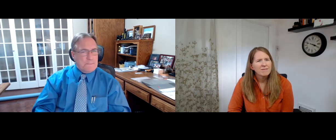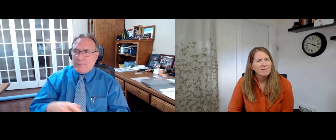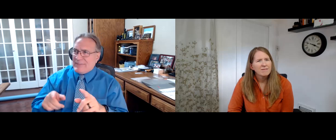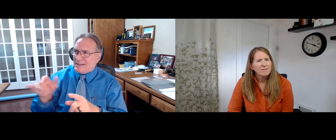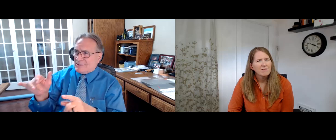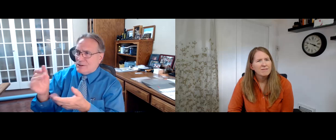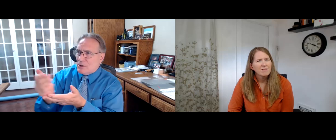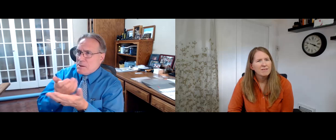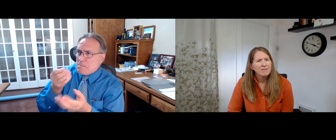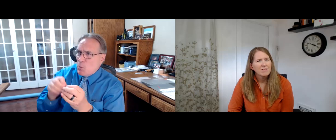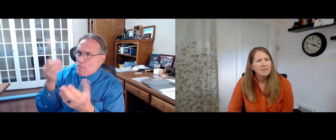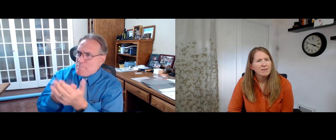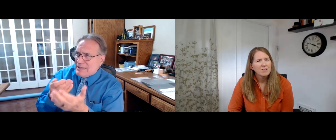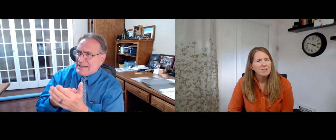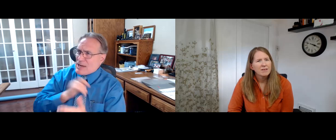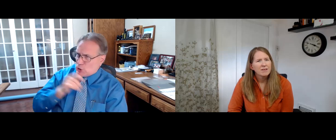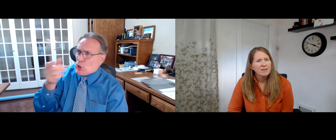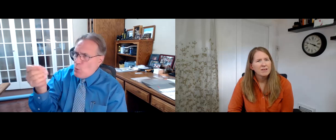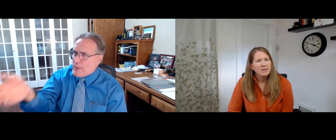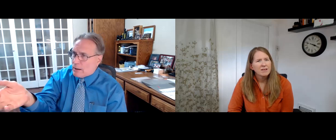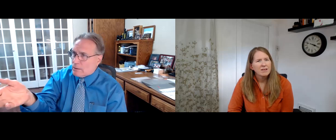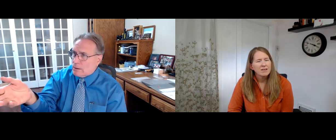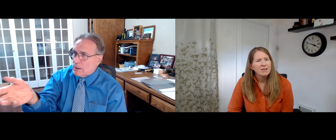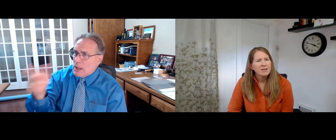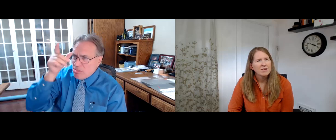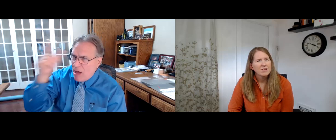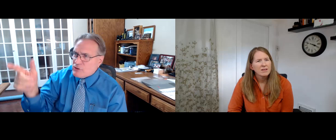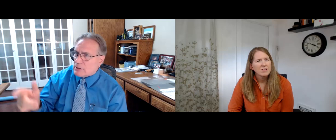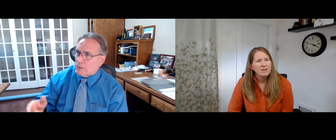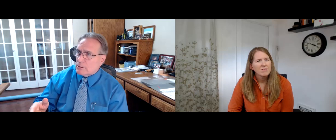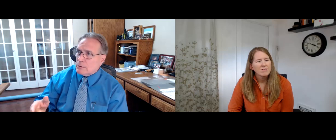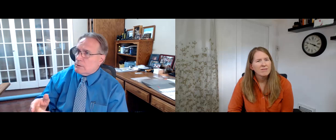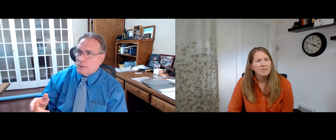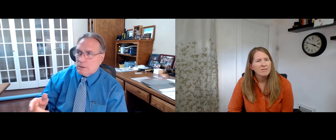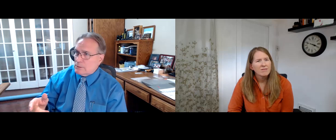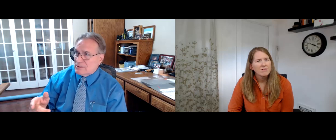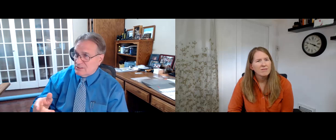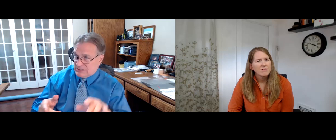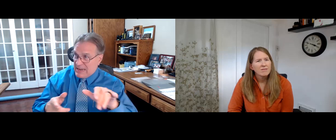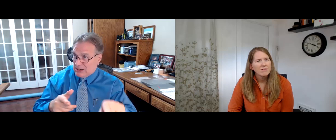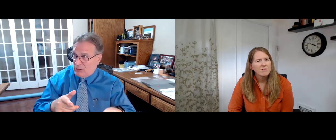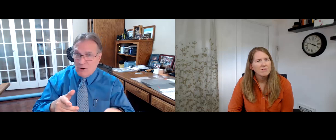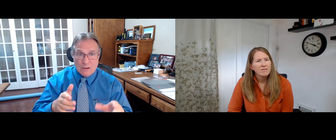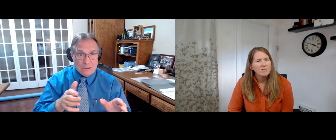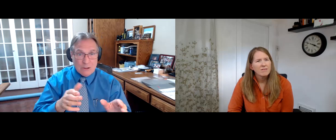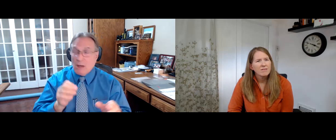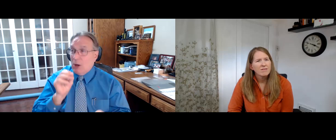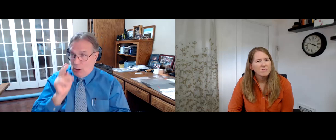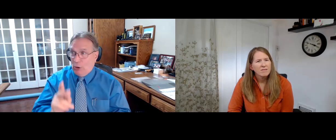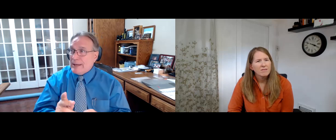But that more money, I should go there. Logical. Stay here?